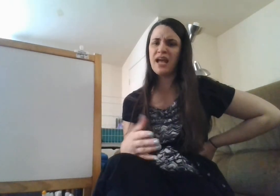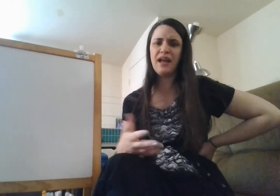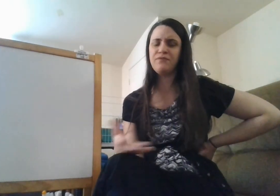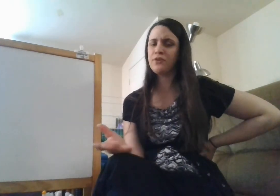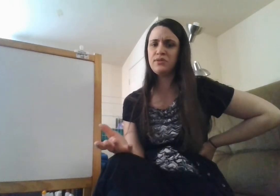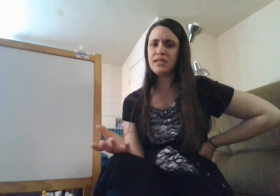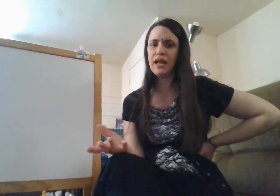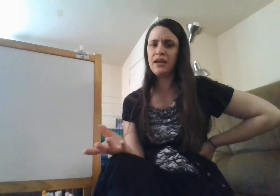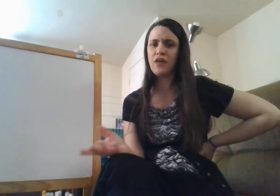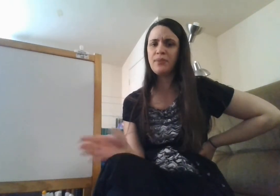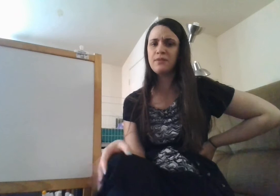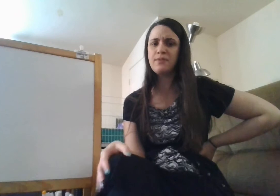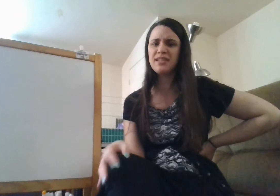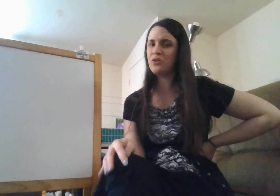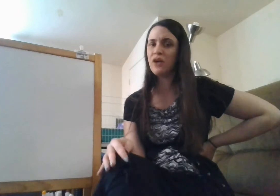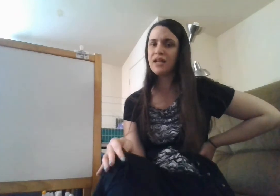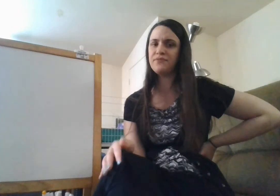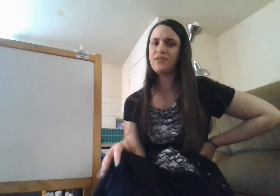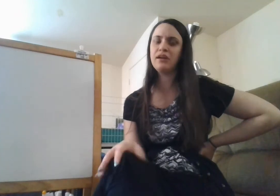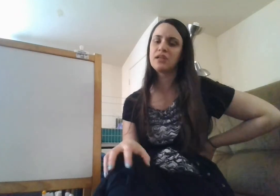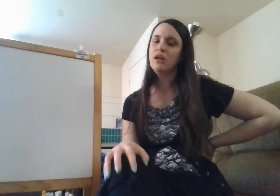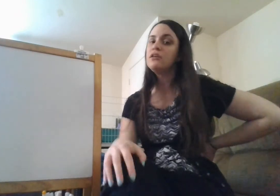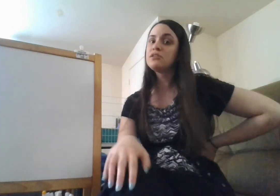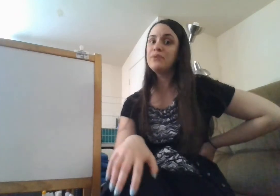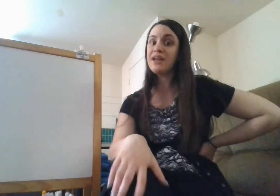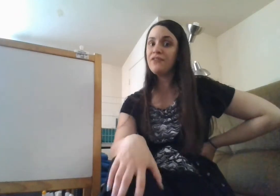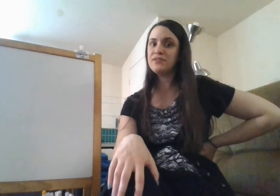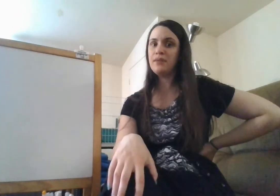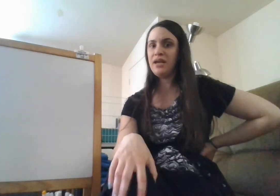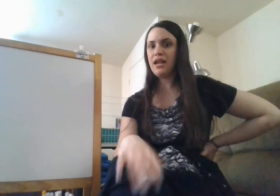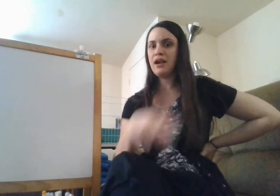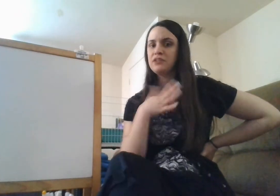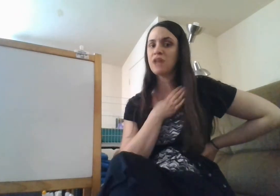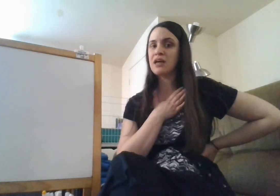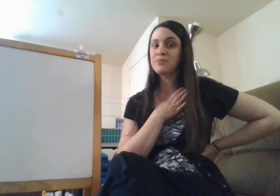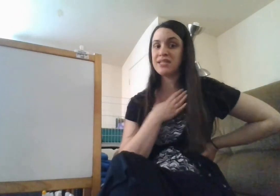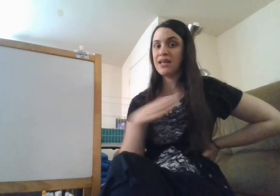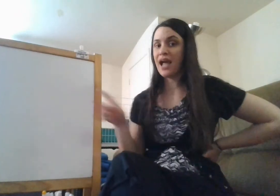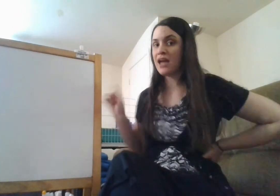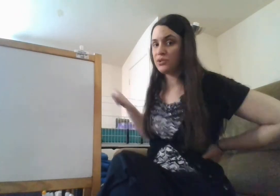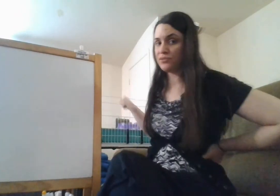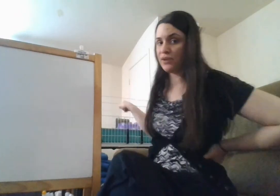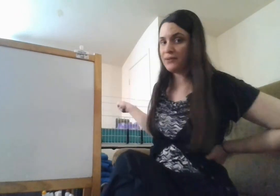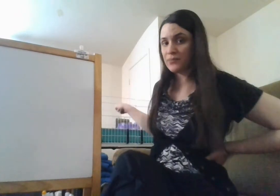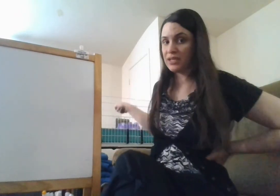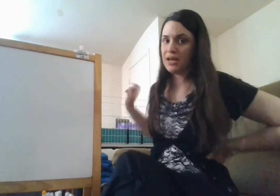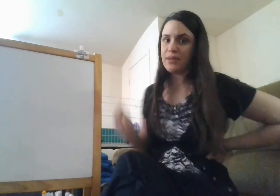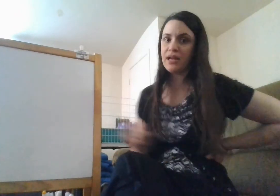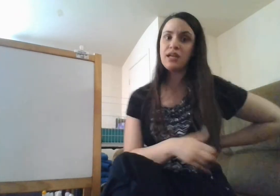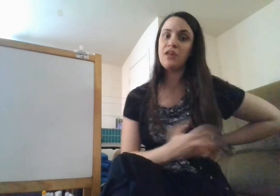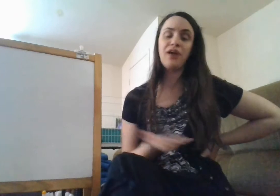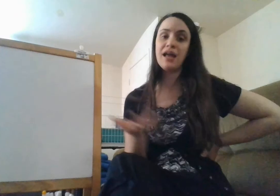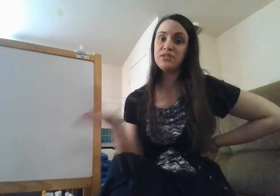and fruits and other parts of plants and all kinds of things. So we definitely use them to eat. And not just us, we said like animals, right? Like guinea pigs and other animals